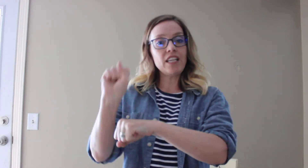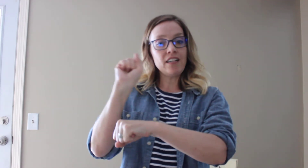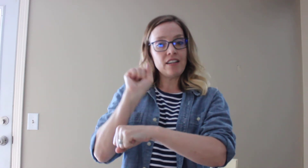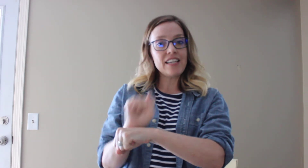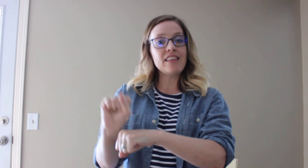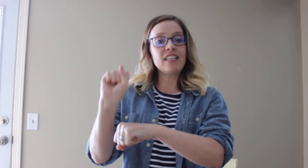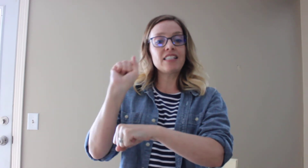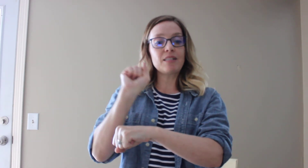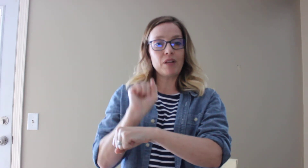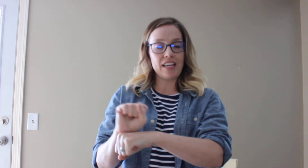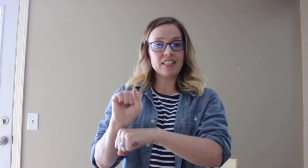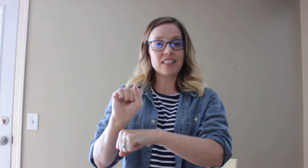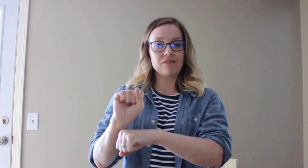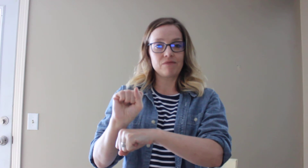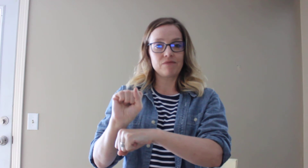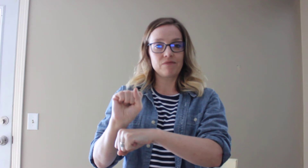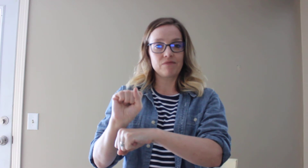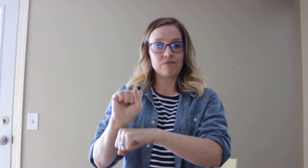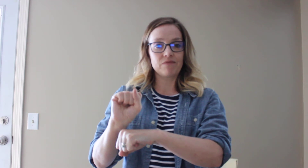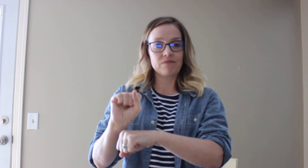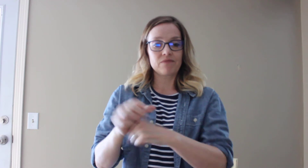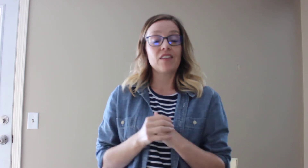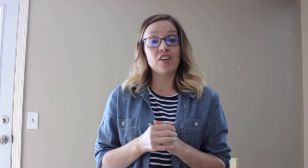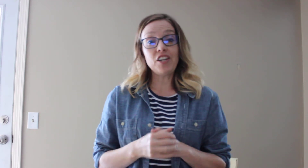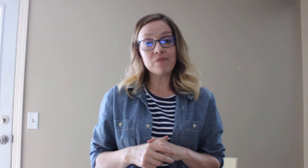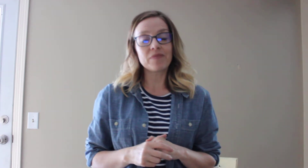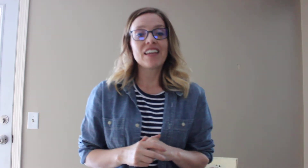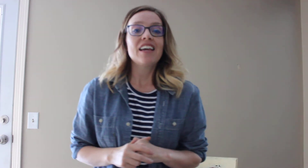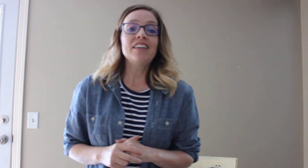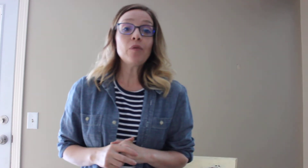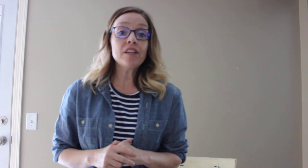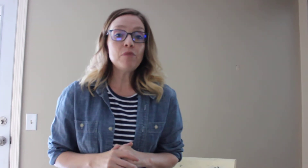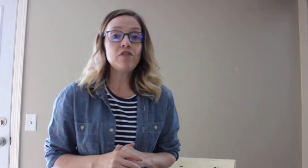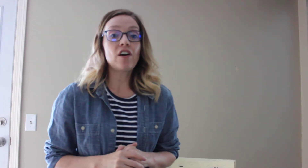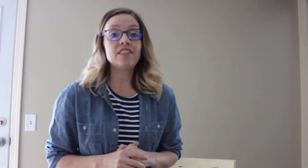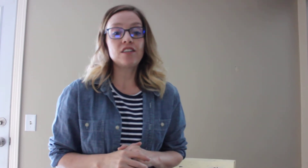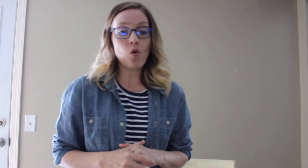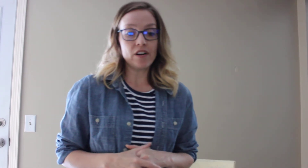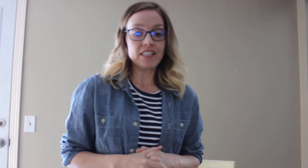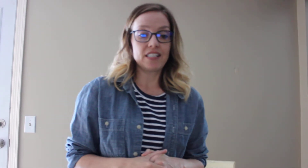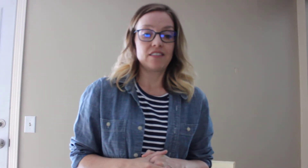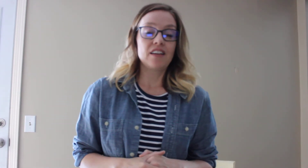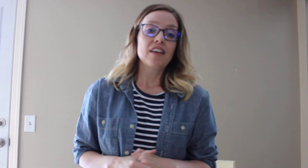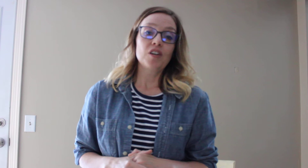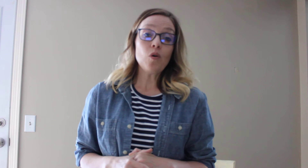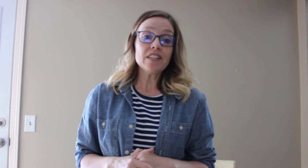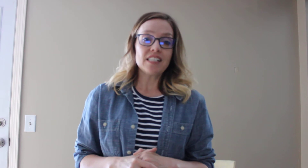working in this place. Very good. Now we're going to move on to the chorus. The chorus